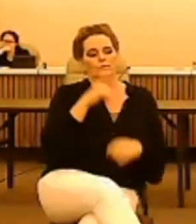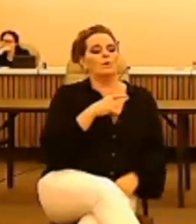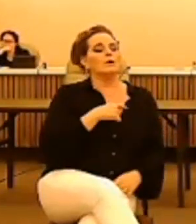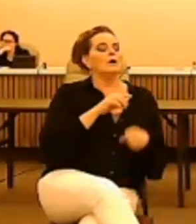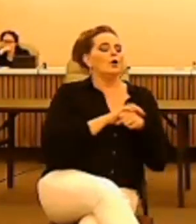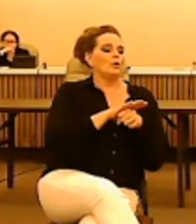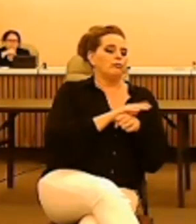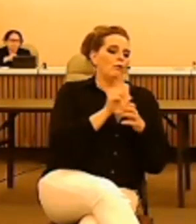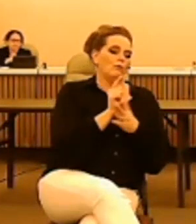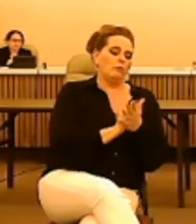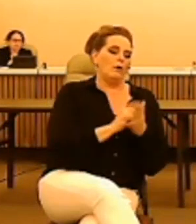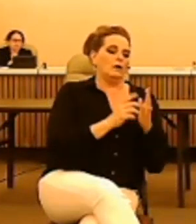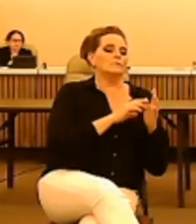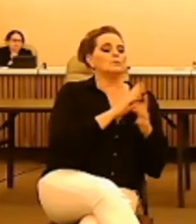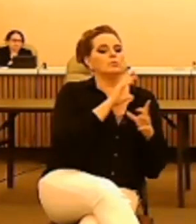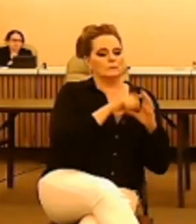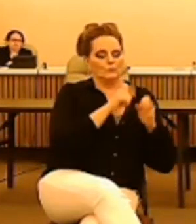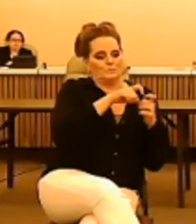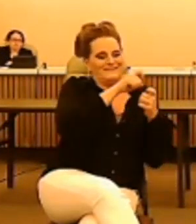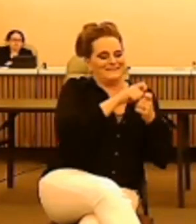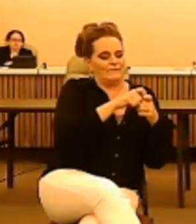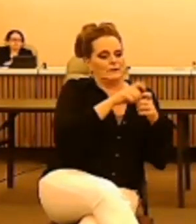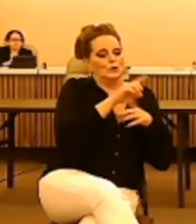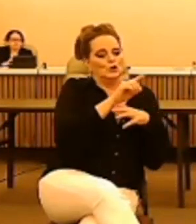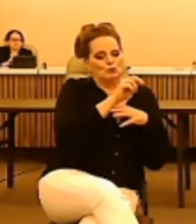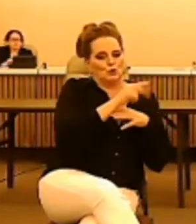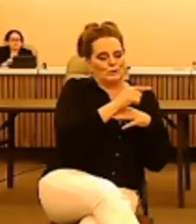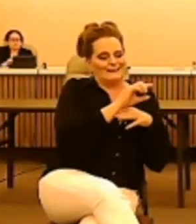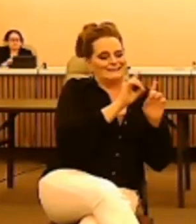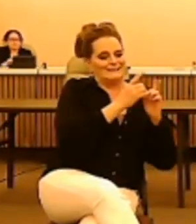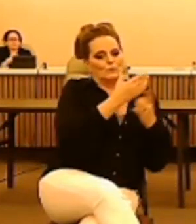include conditions pertaining to specific zoning districts and zoning code.